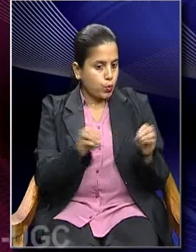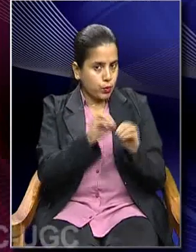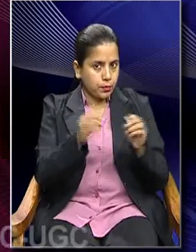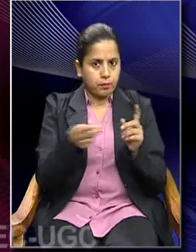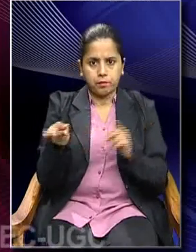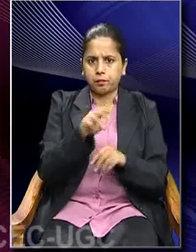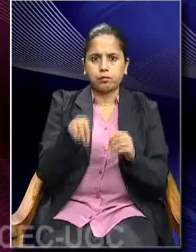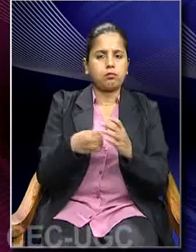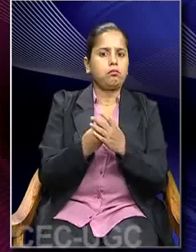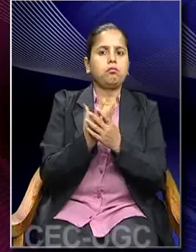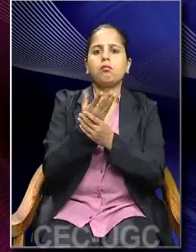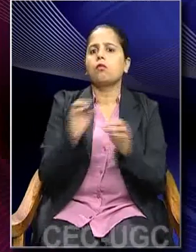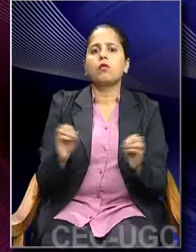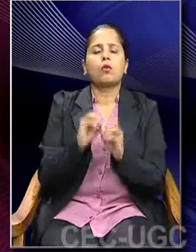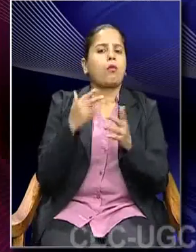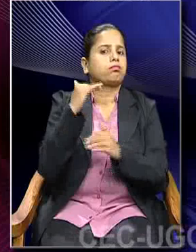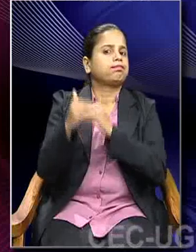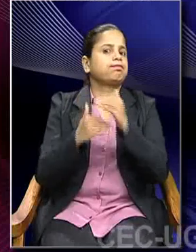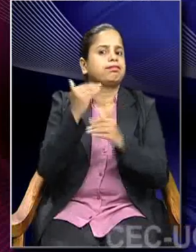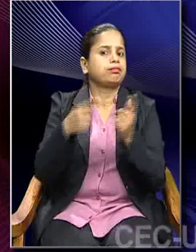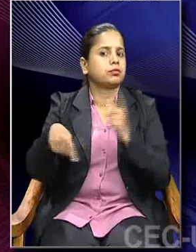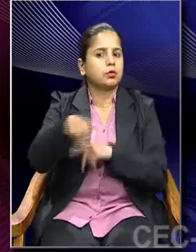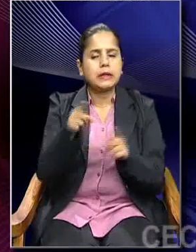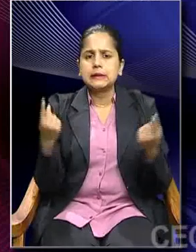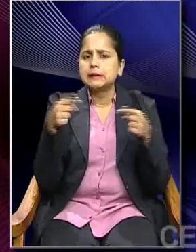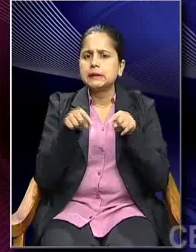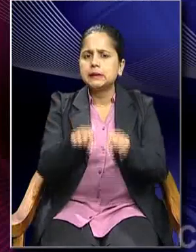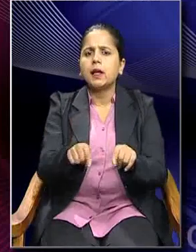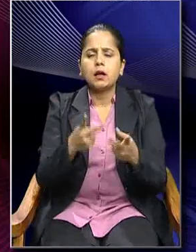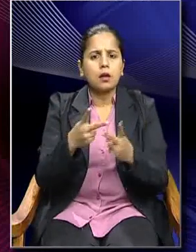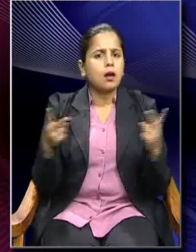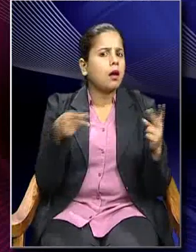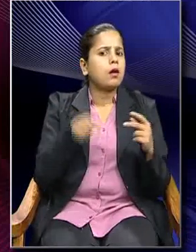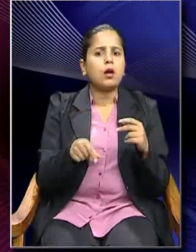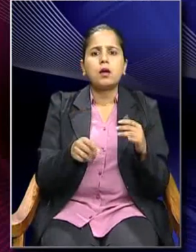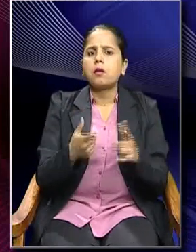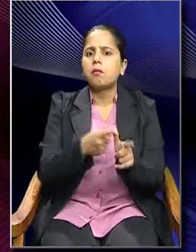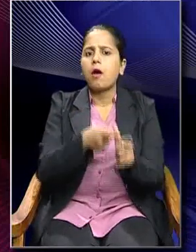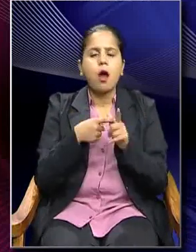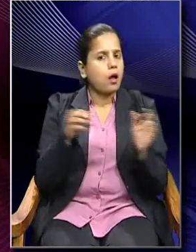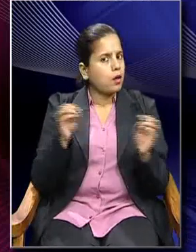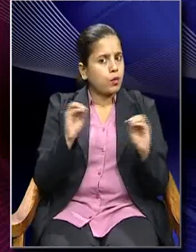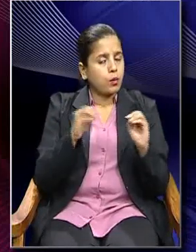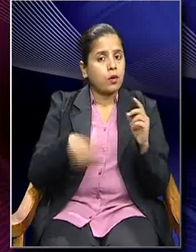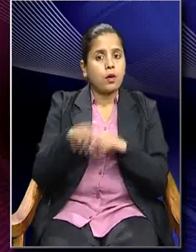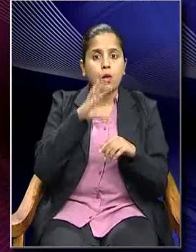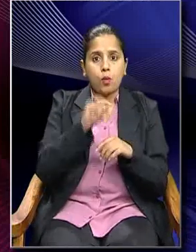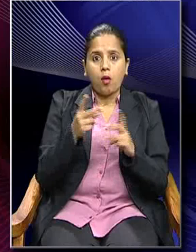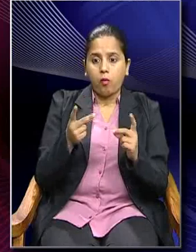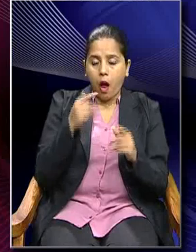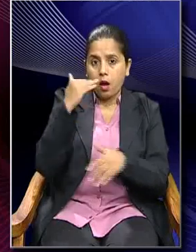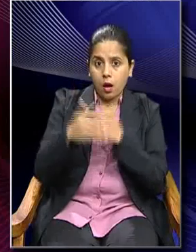not evolving or progressing in the same speed. So the rate of invention within